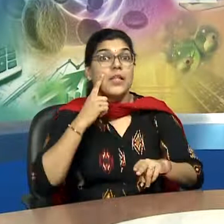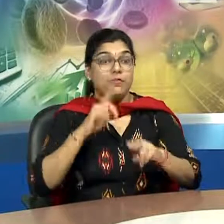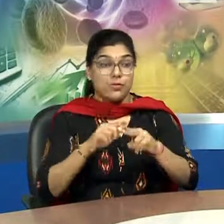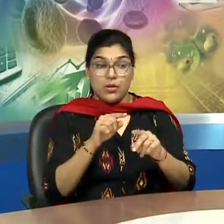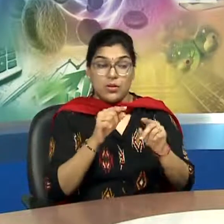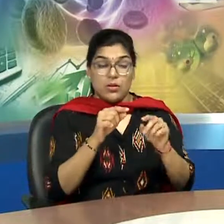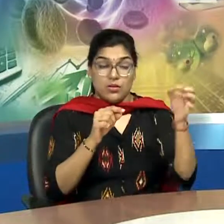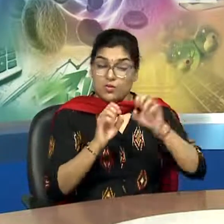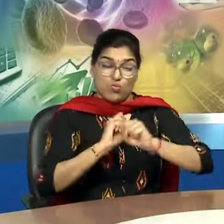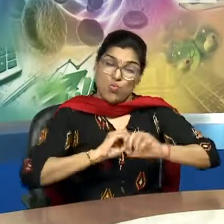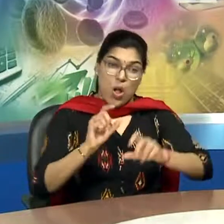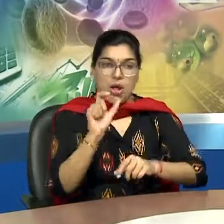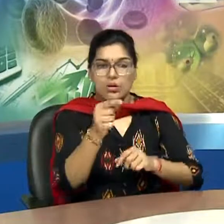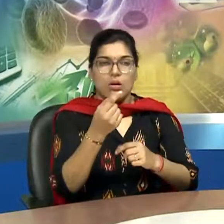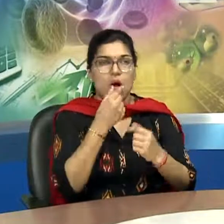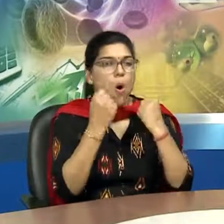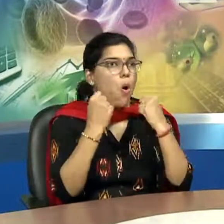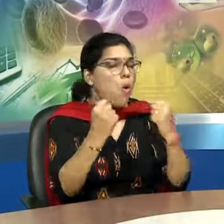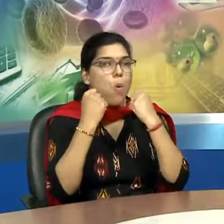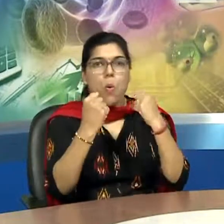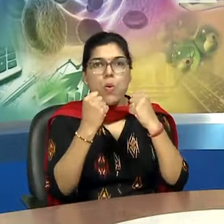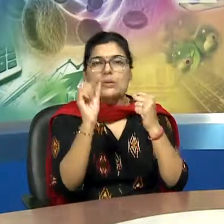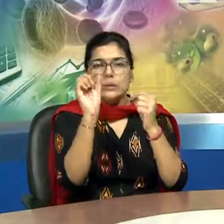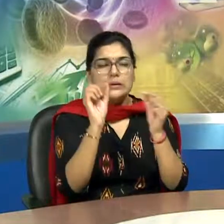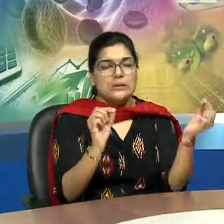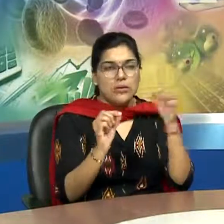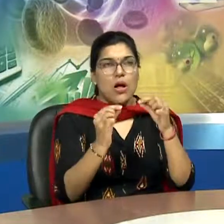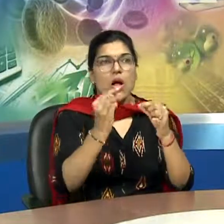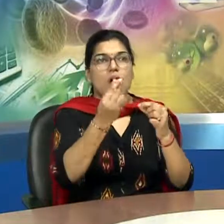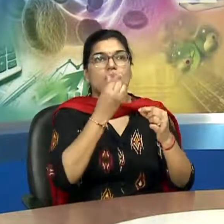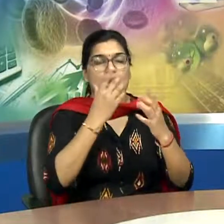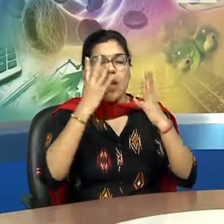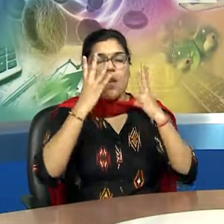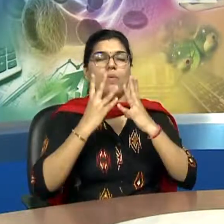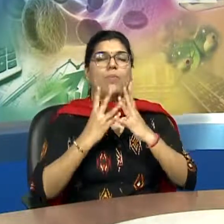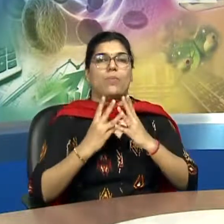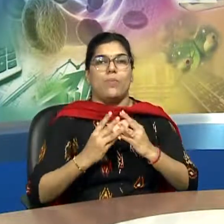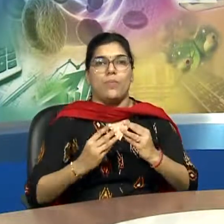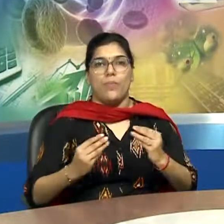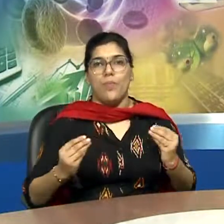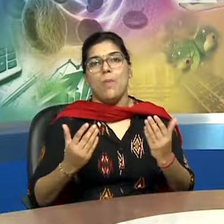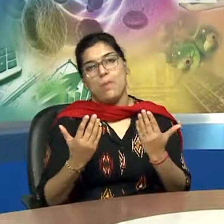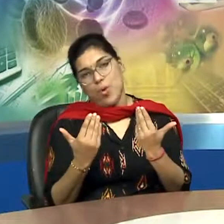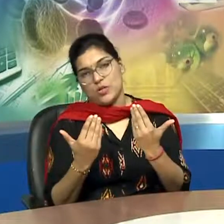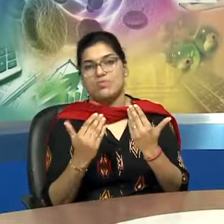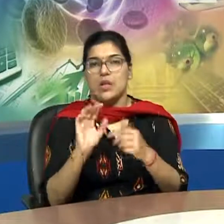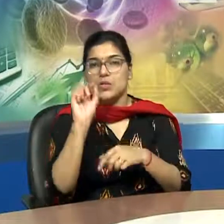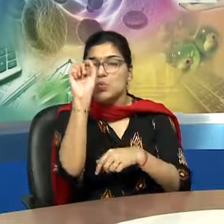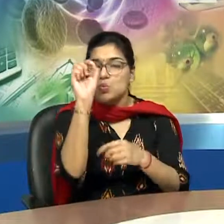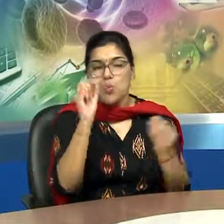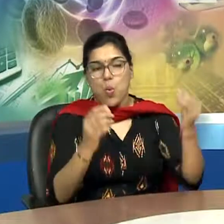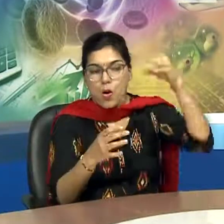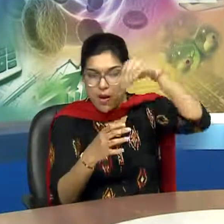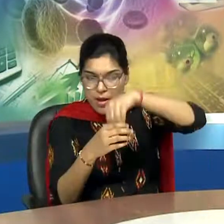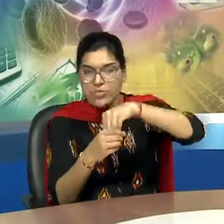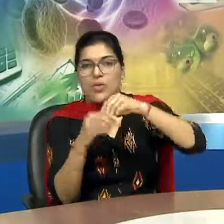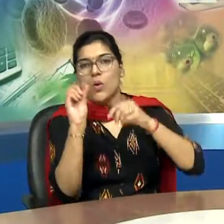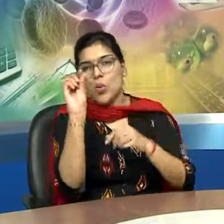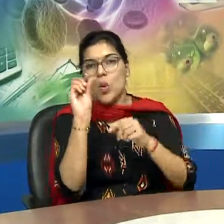an adequate dosage level, it is when combined with the therapy, it reduces the death